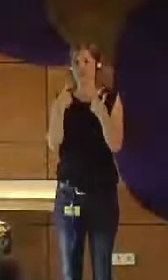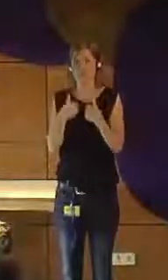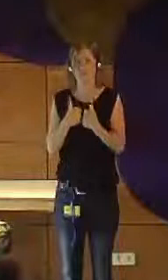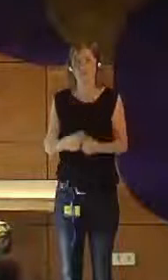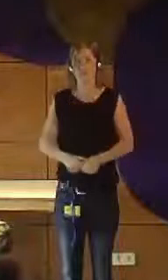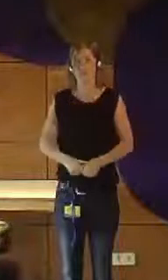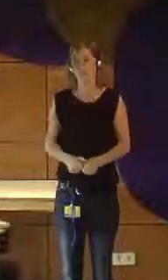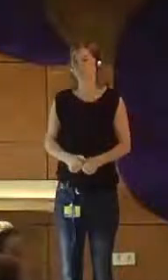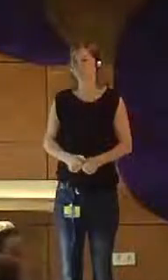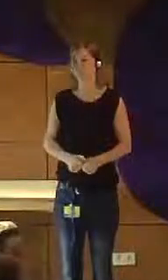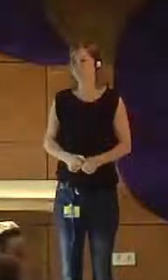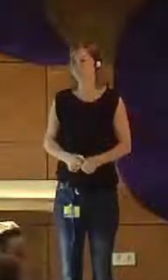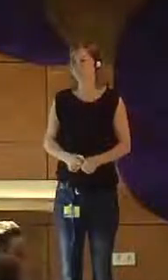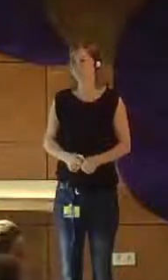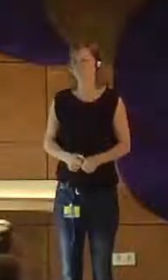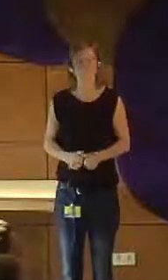When you